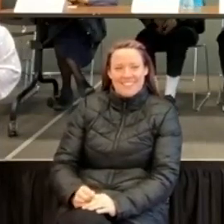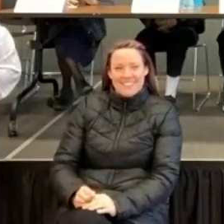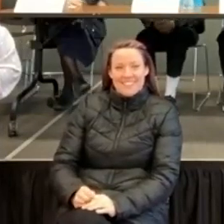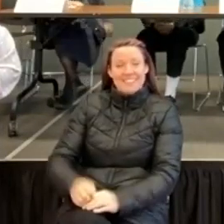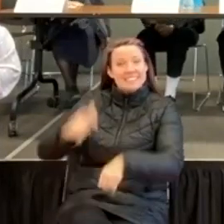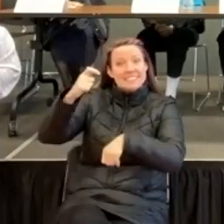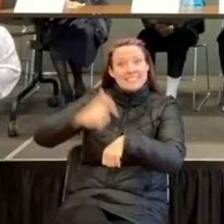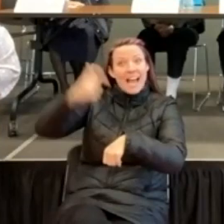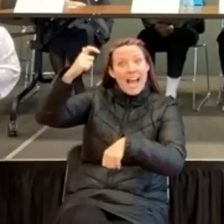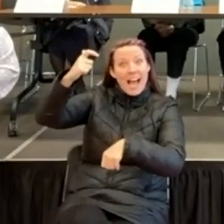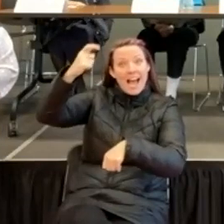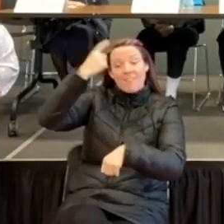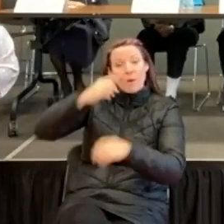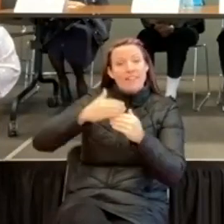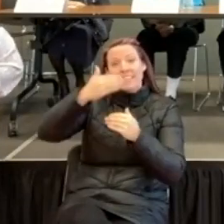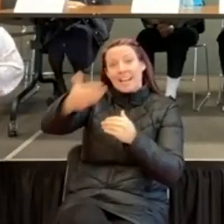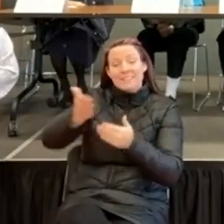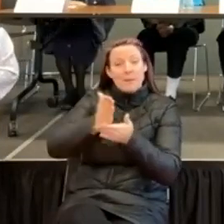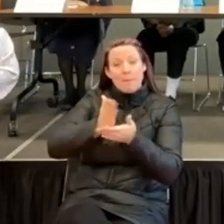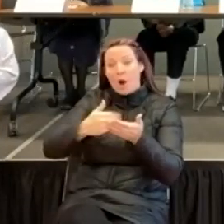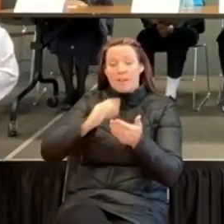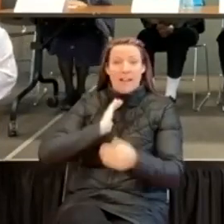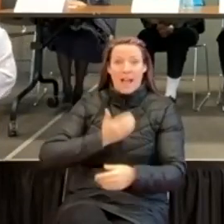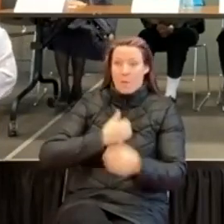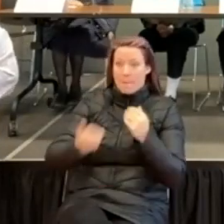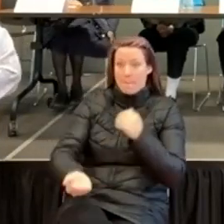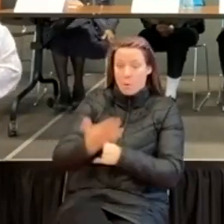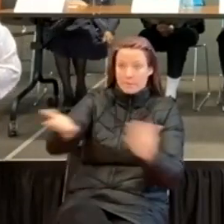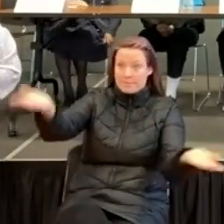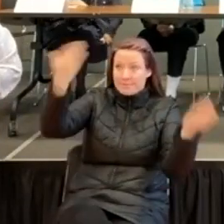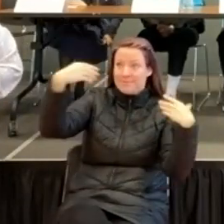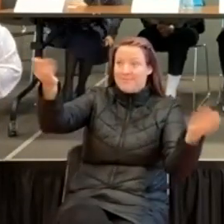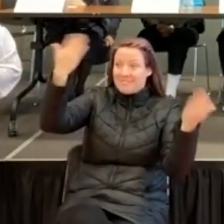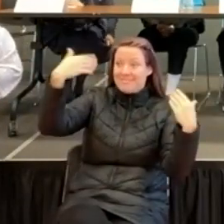It's time for the next part of our morning.